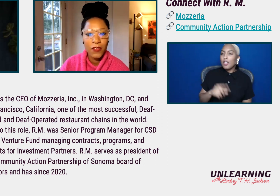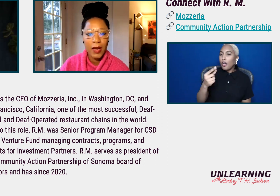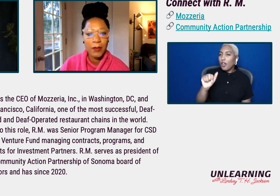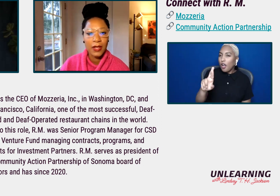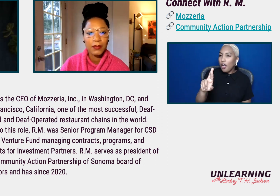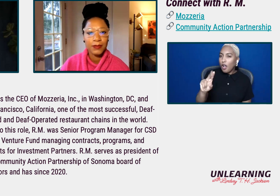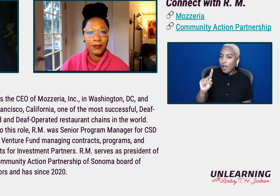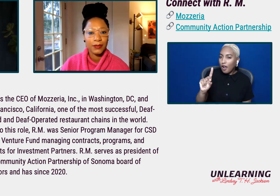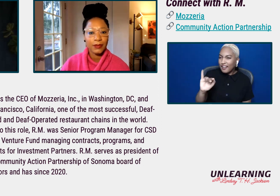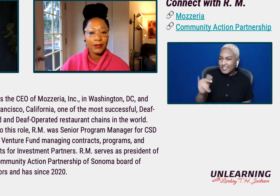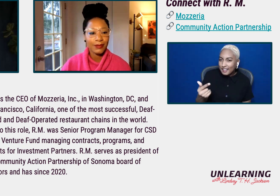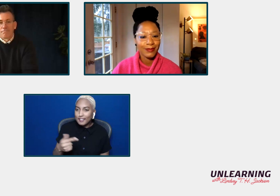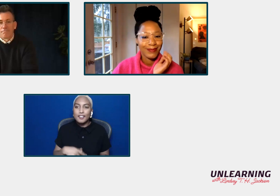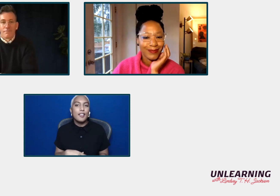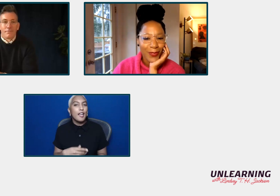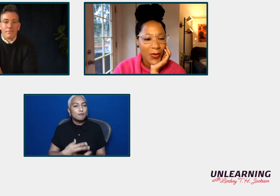with family.